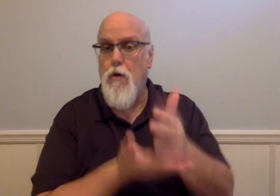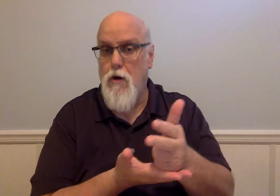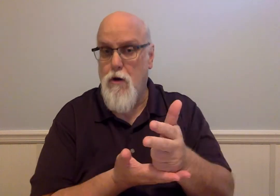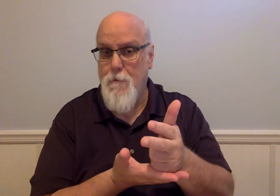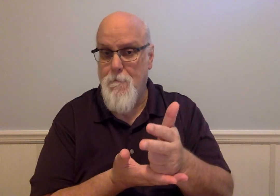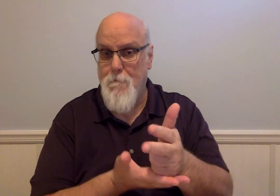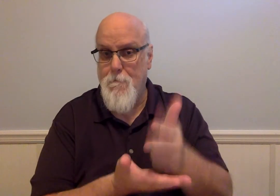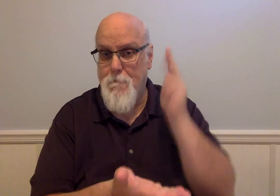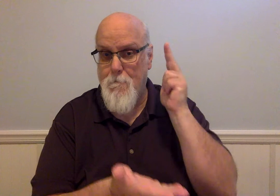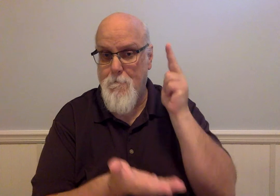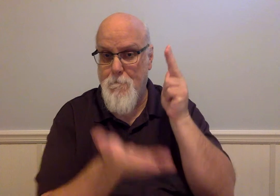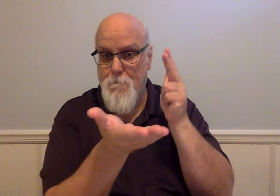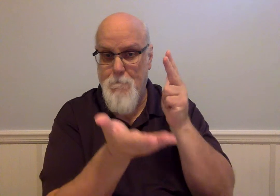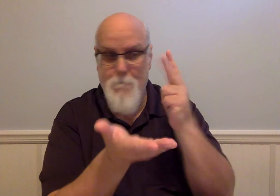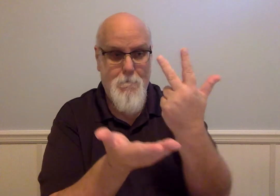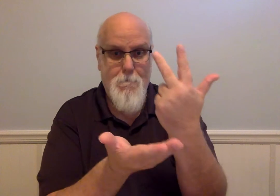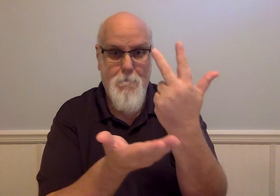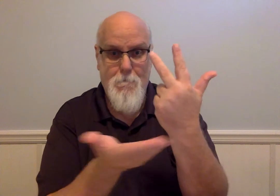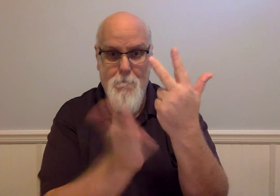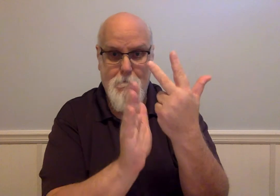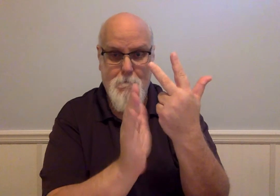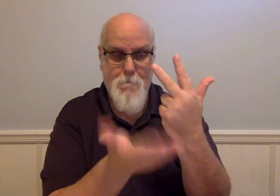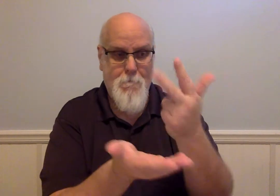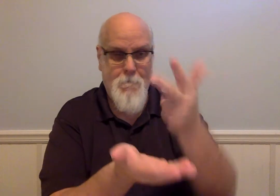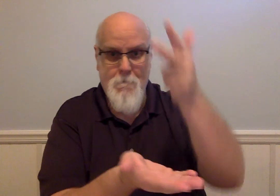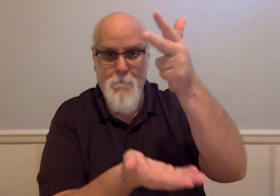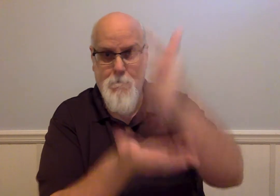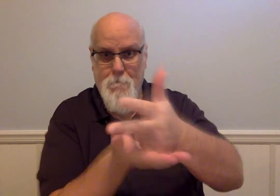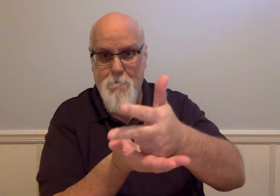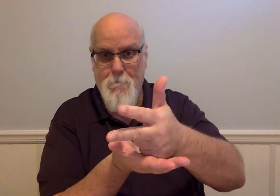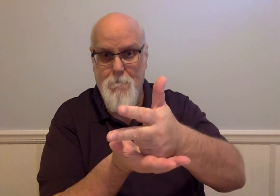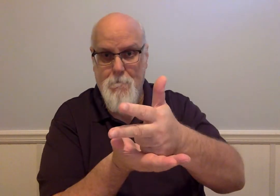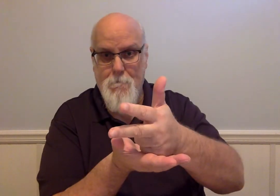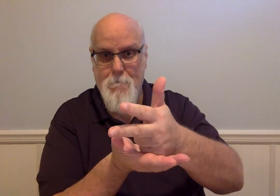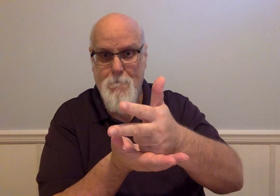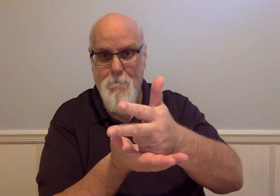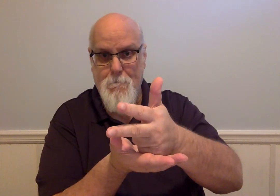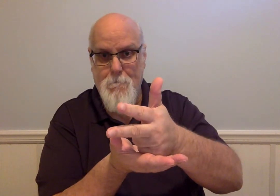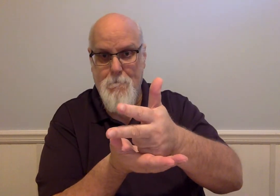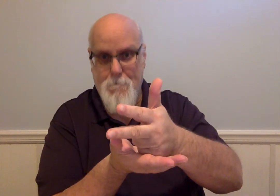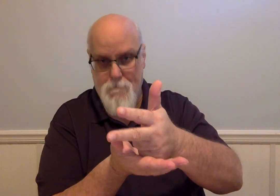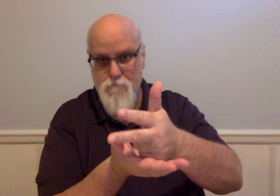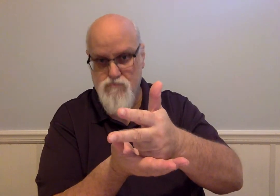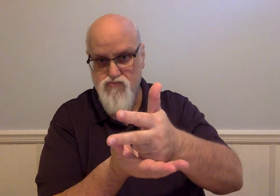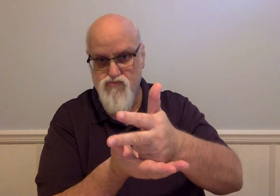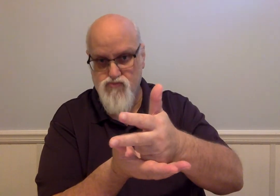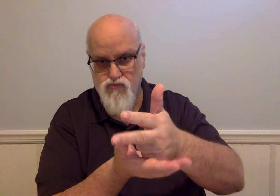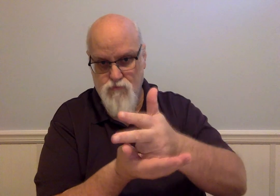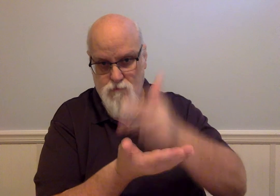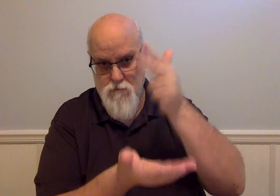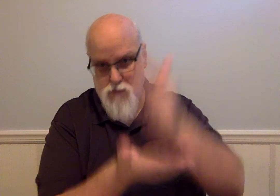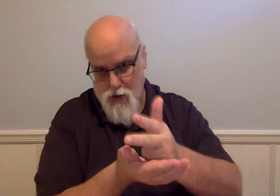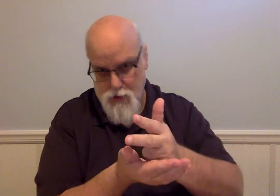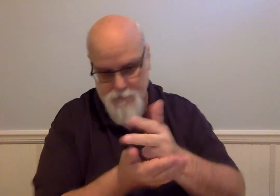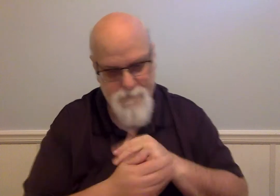To park. So this is my car. I'm using that car classifier and I am actually parking it there. So I